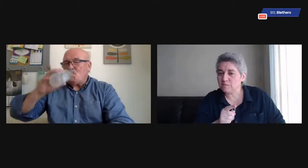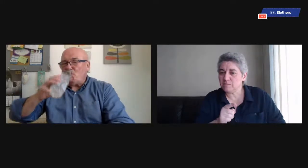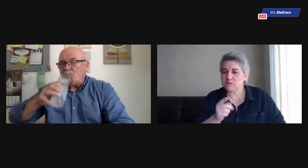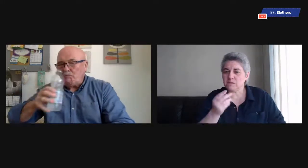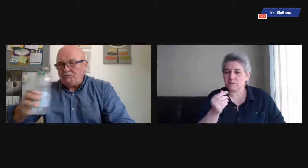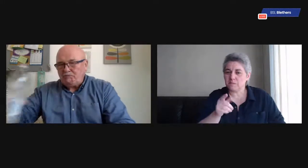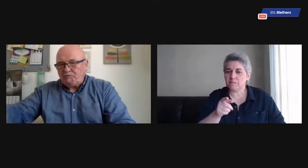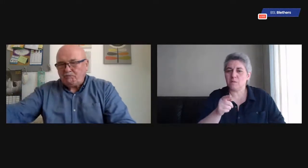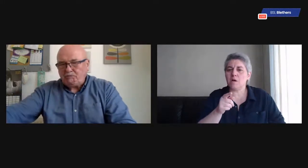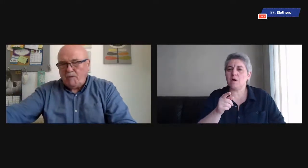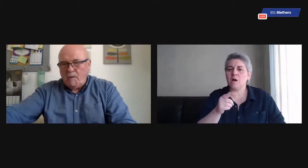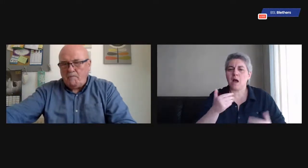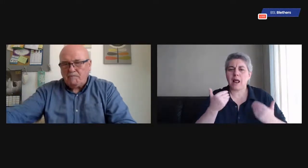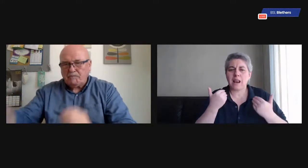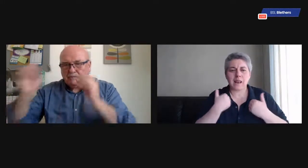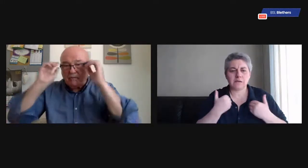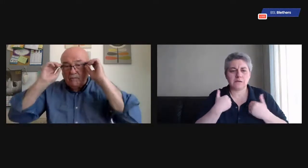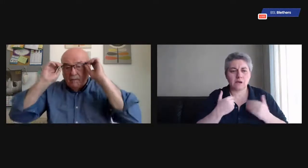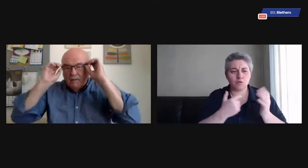I've got a question for you.